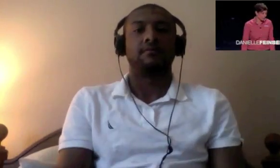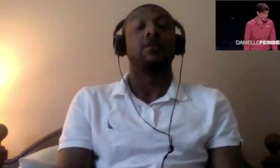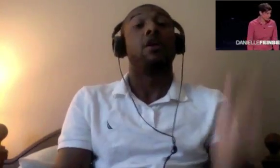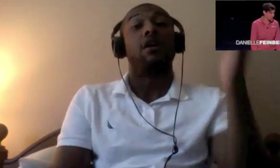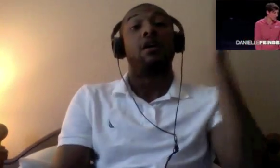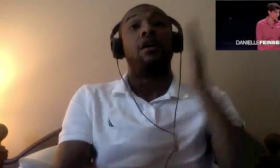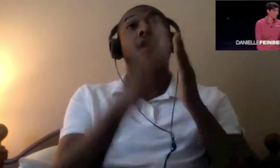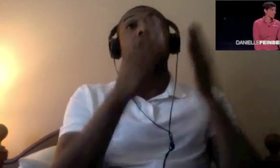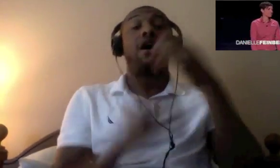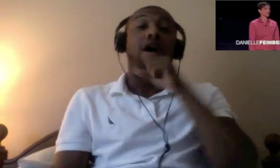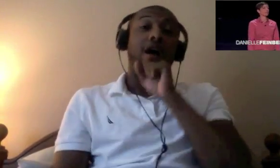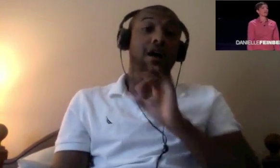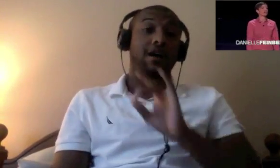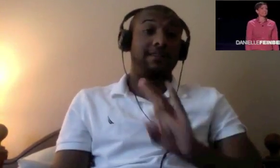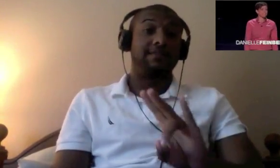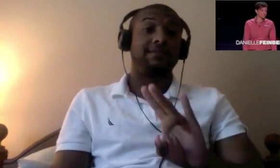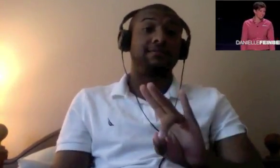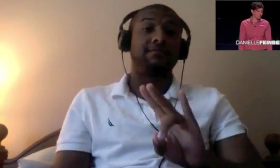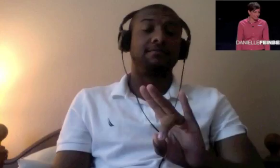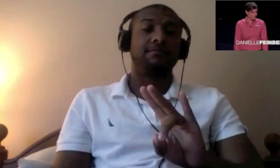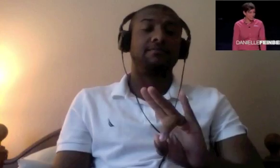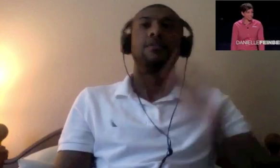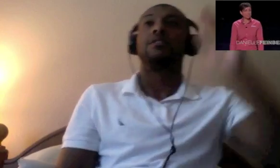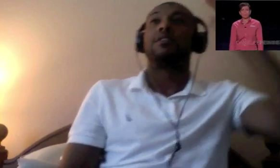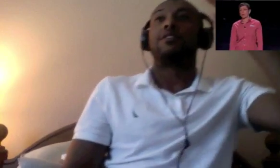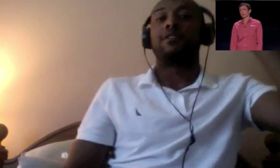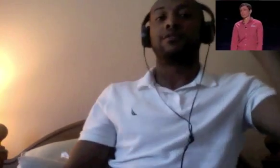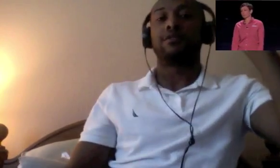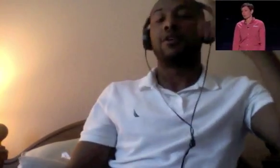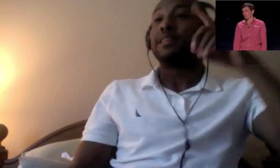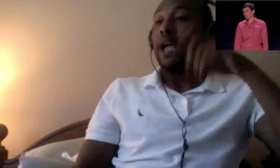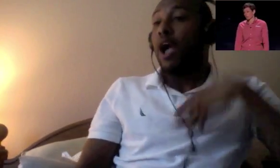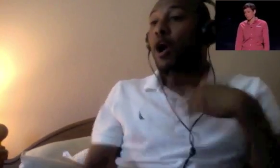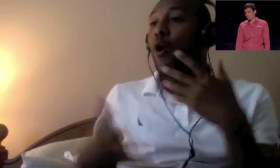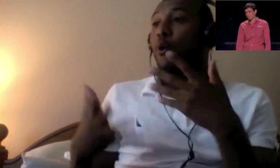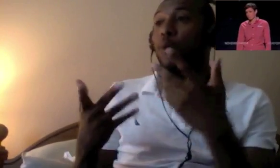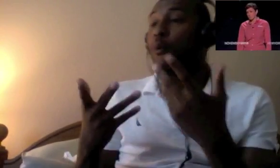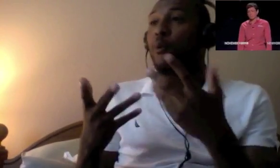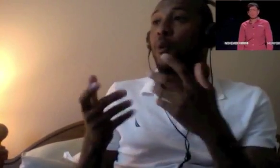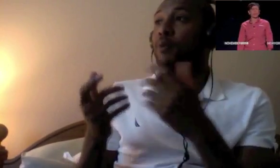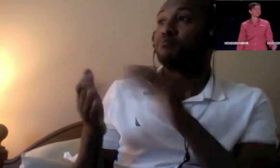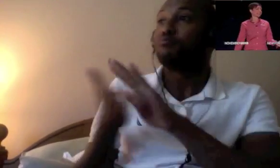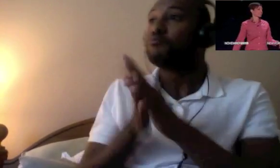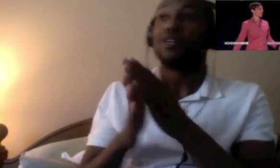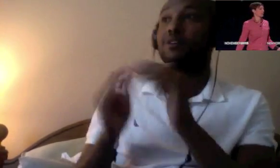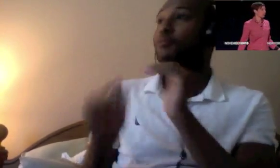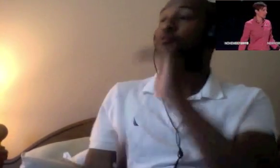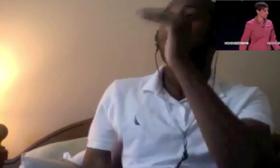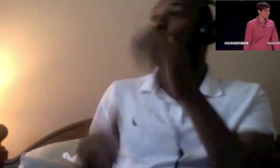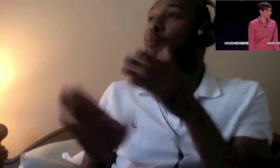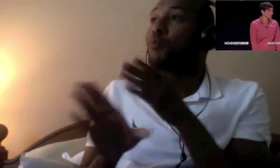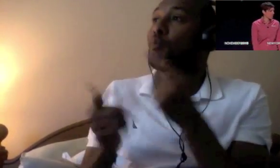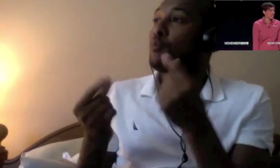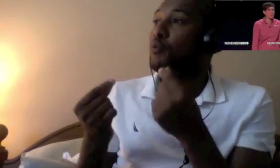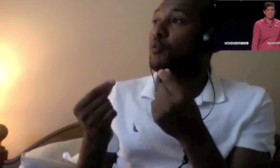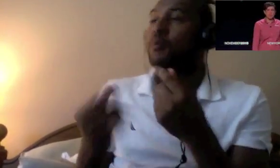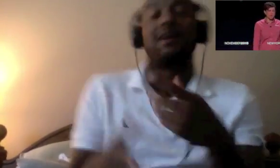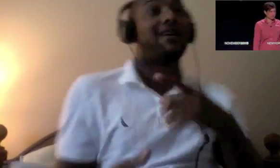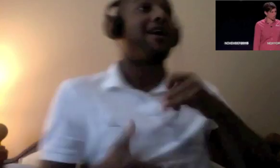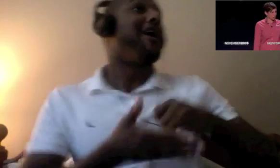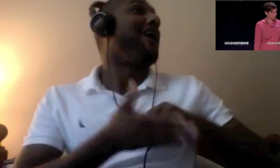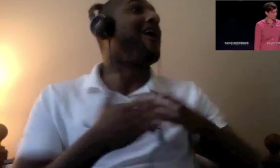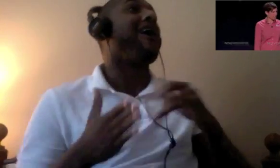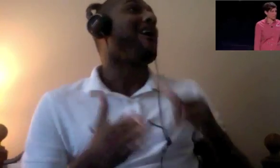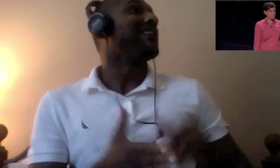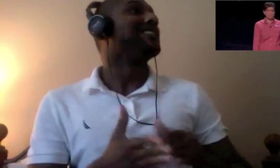When I was 7 years old, some well-meaning adult asked me what I wanted to be when I grew up. Proudly, I said, an artist. No,